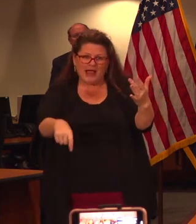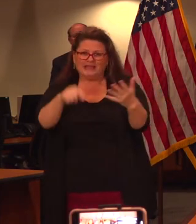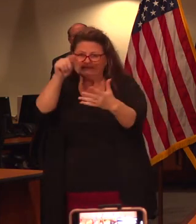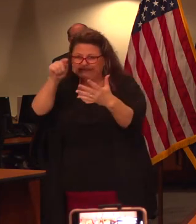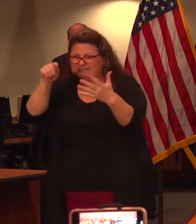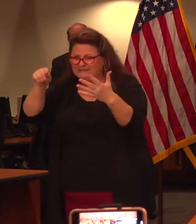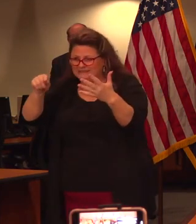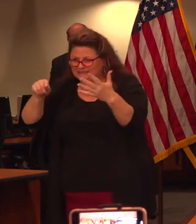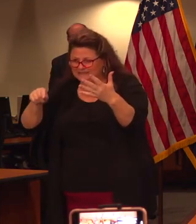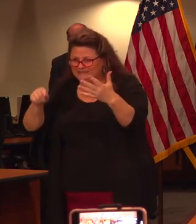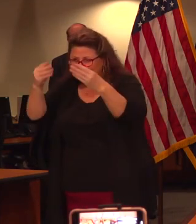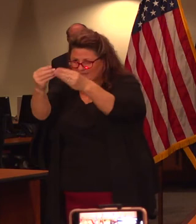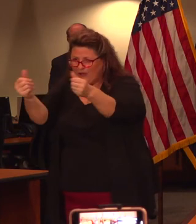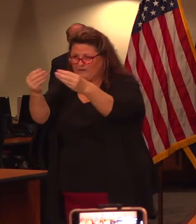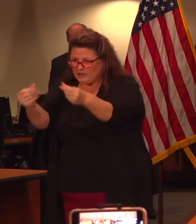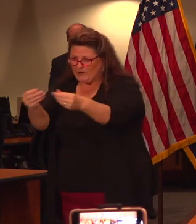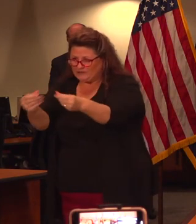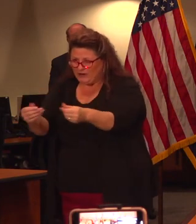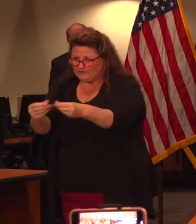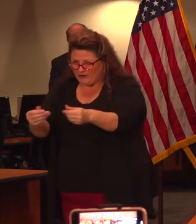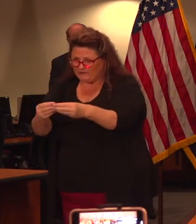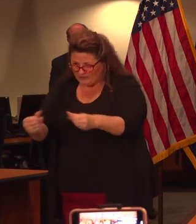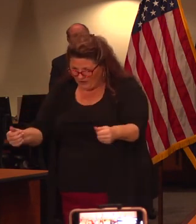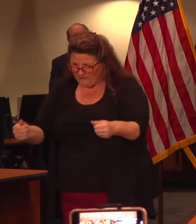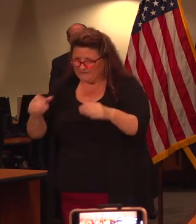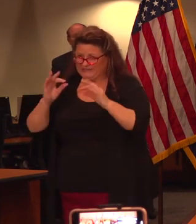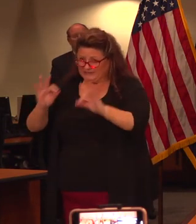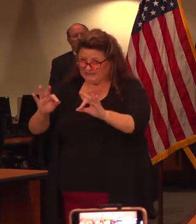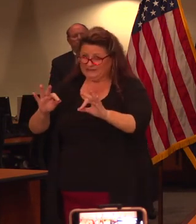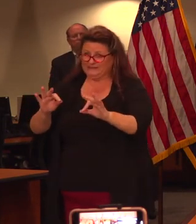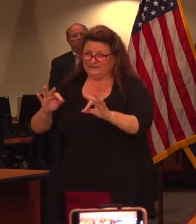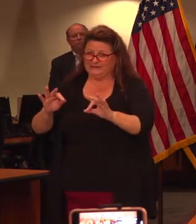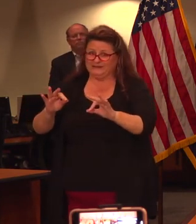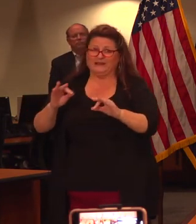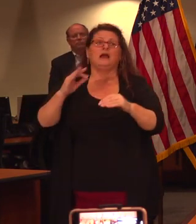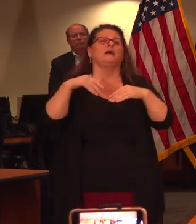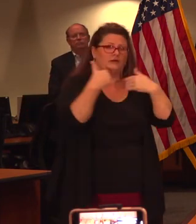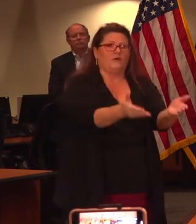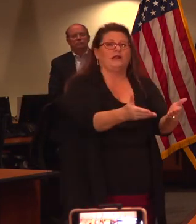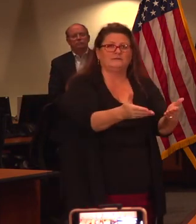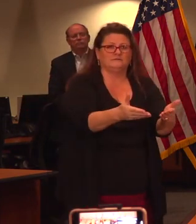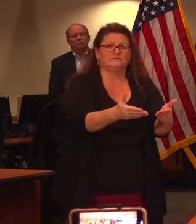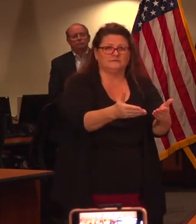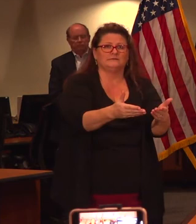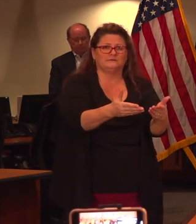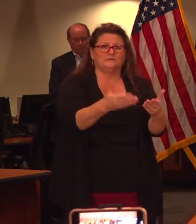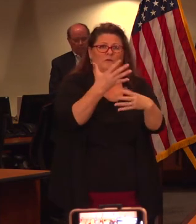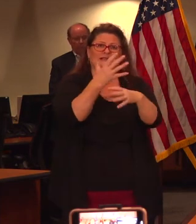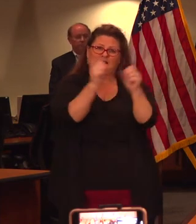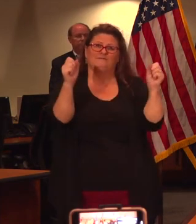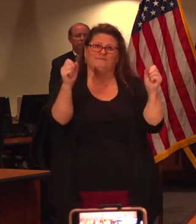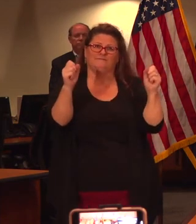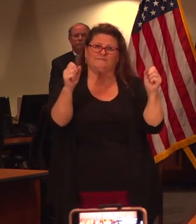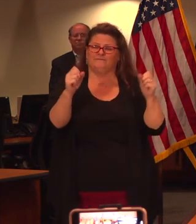and rules. We have to be safe. We don't want to be sorry, but we want to move as quickly as we can, but also as safely as we